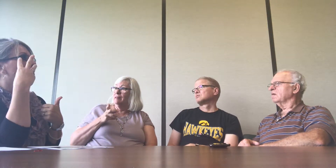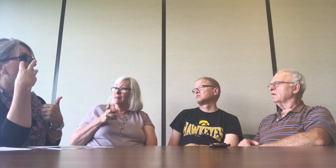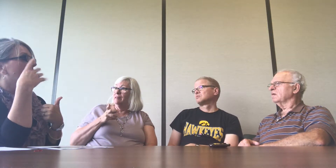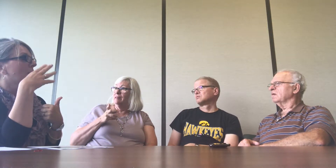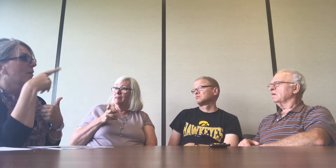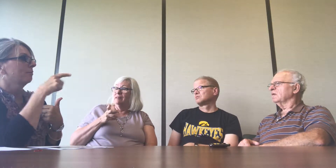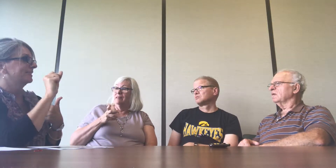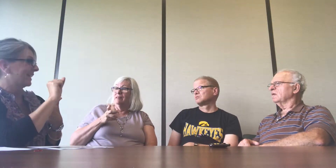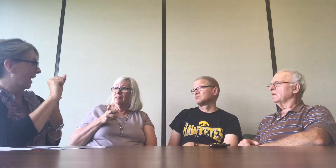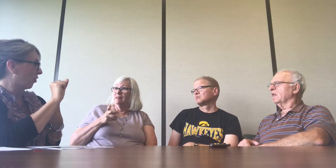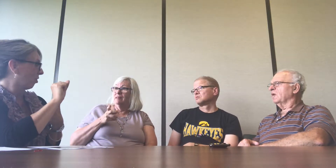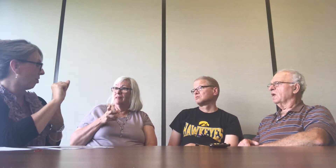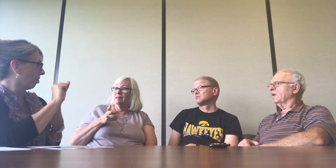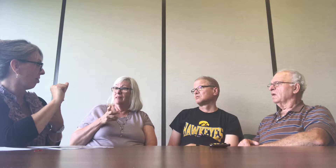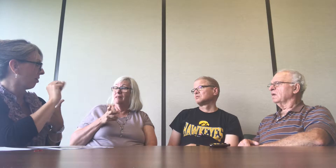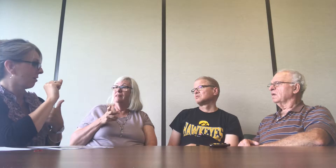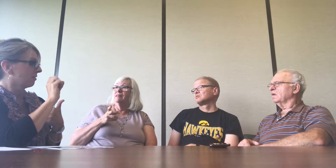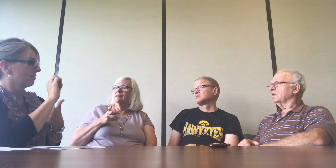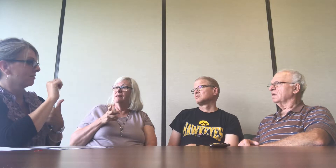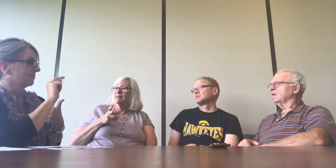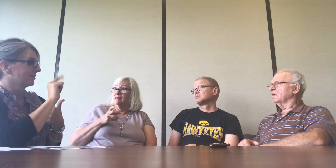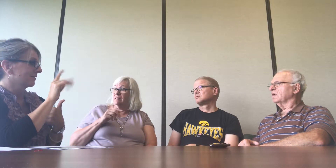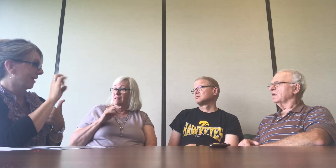Yes, there's one in Seattle.